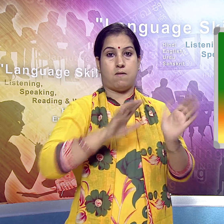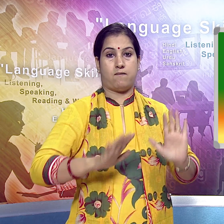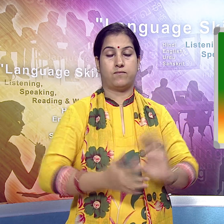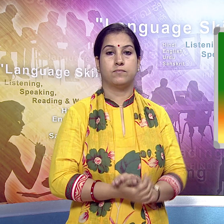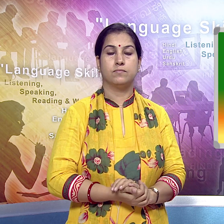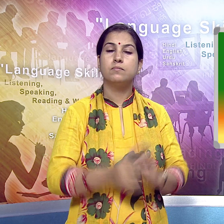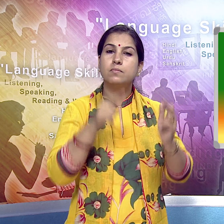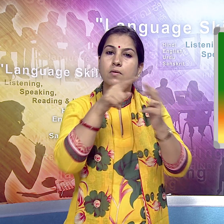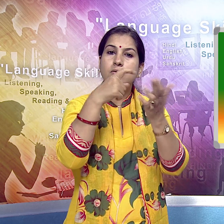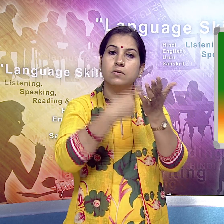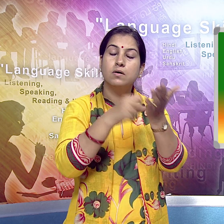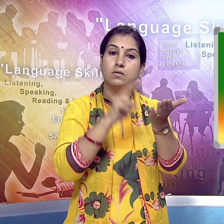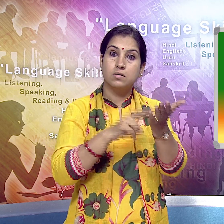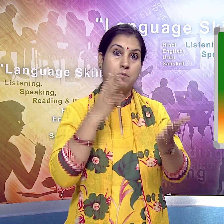Iron is very crucial mineral